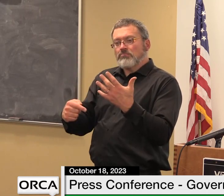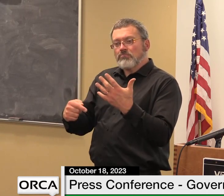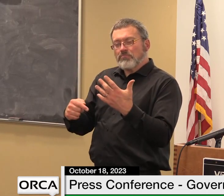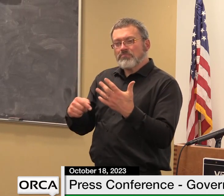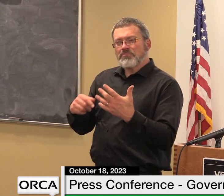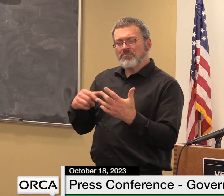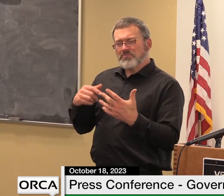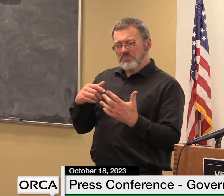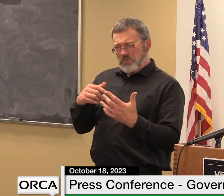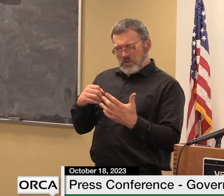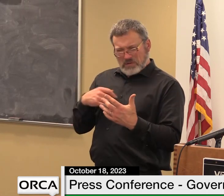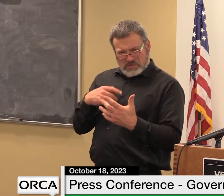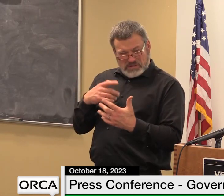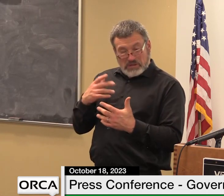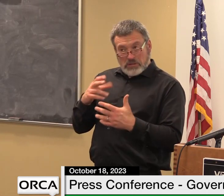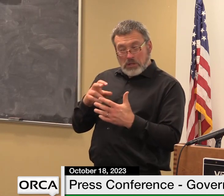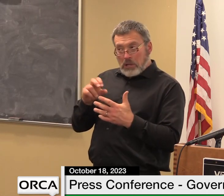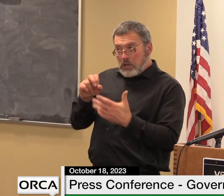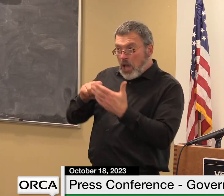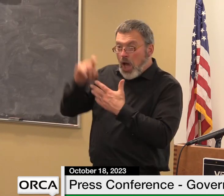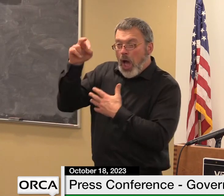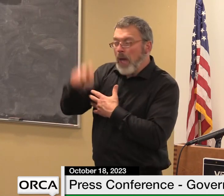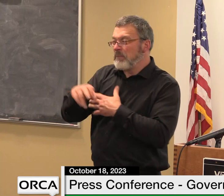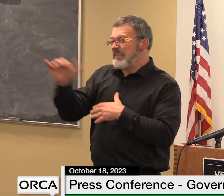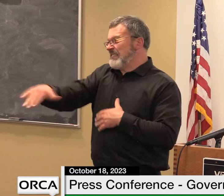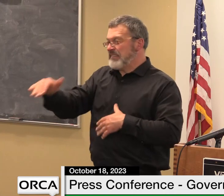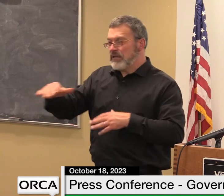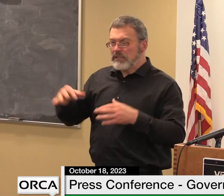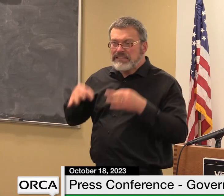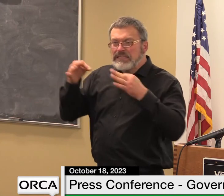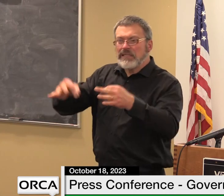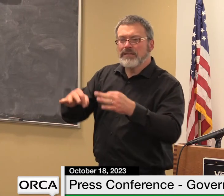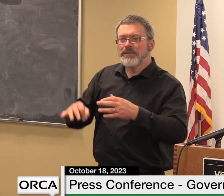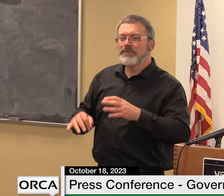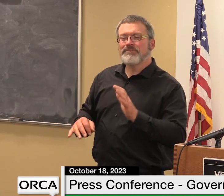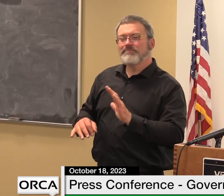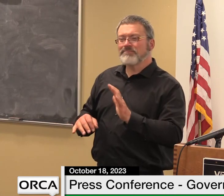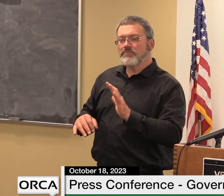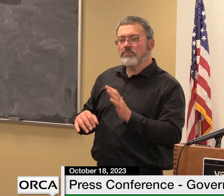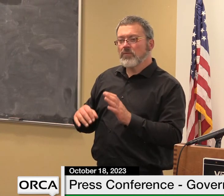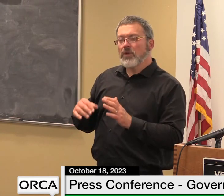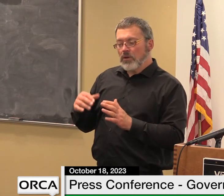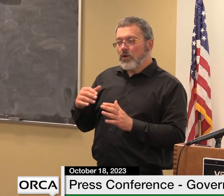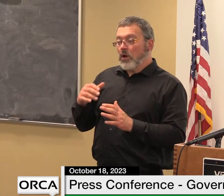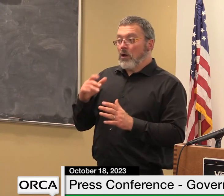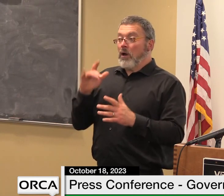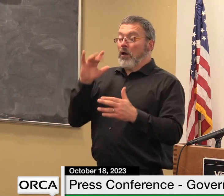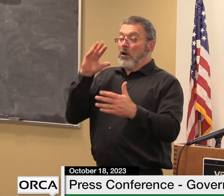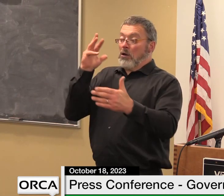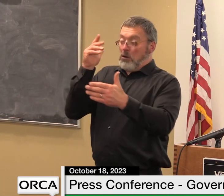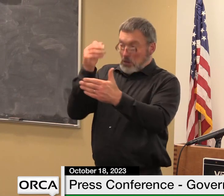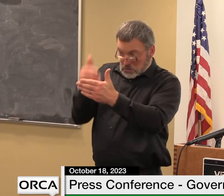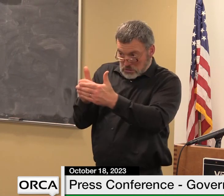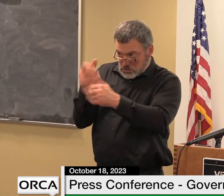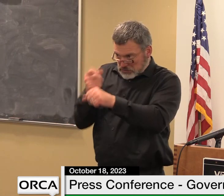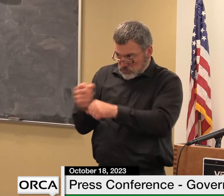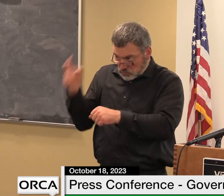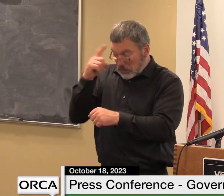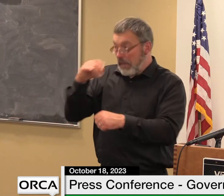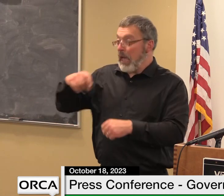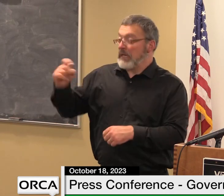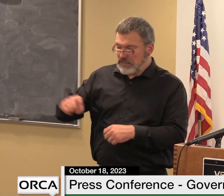I'm not sure that we are going to need it. Now, if we need it, we'll ask for it. Okay. All right. Thank you, Governor.